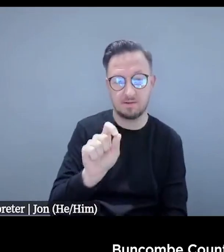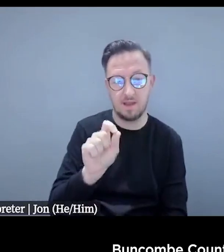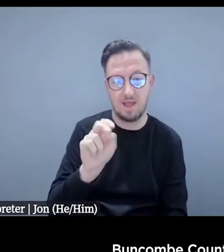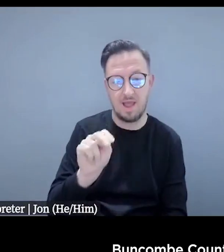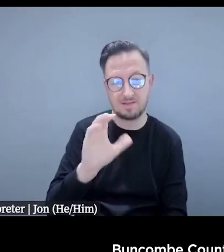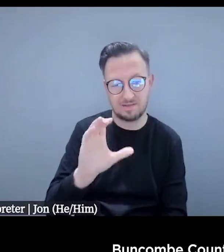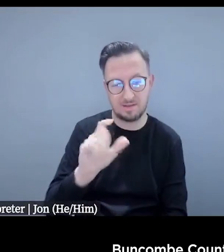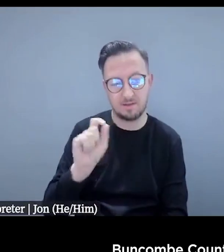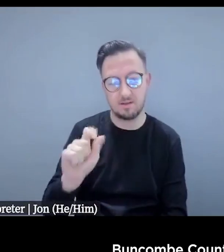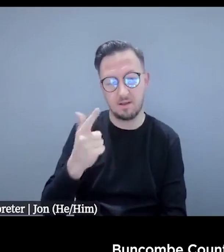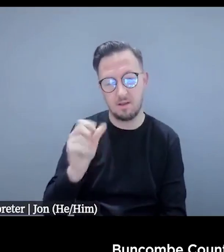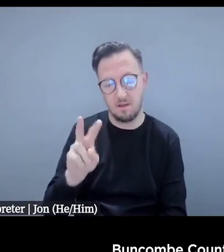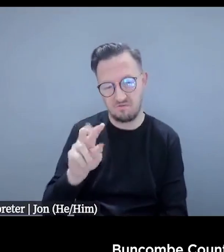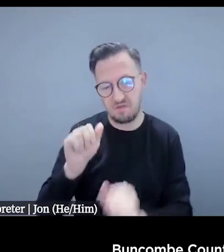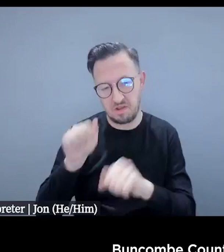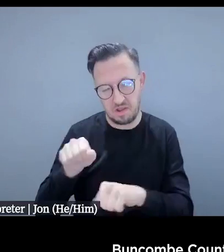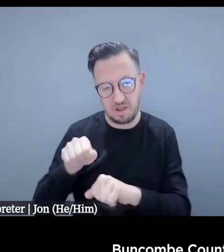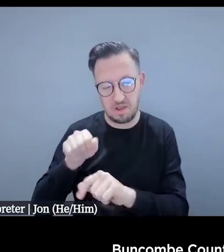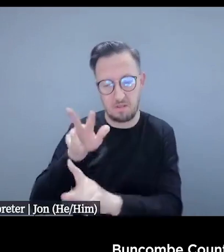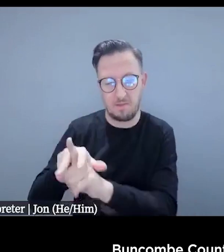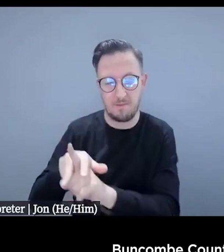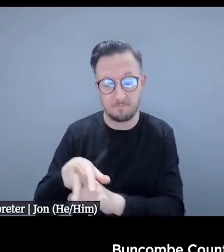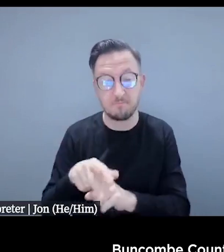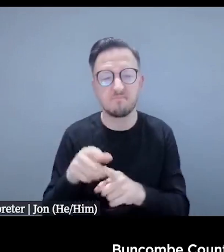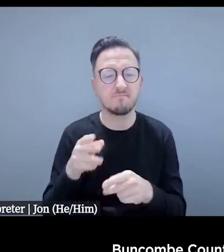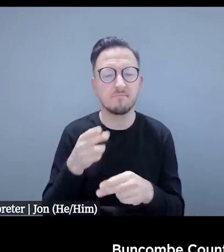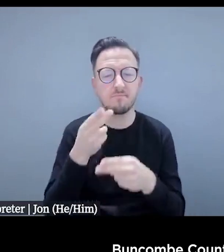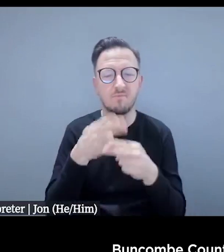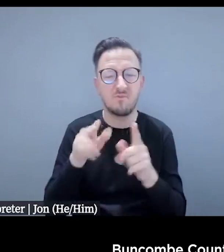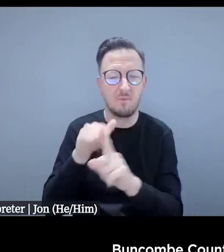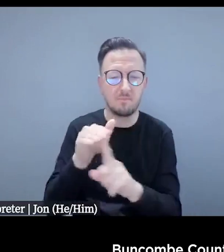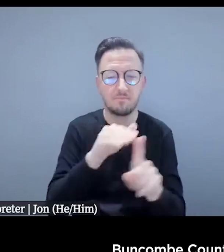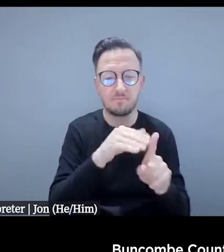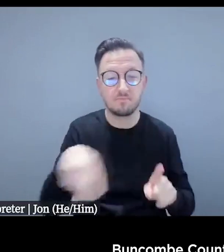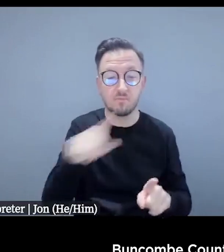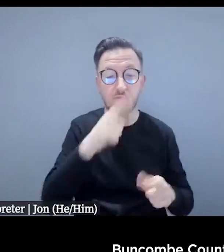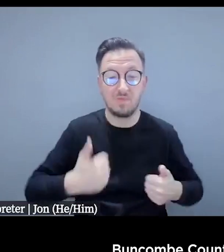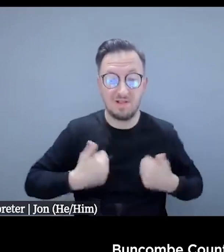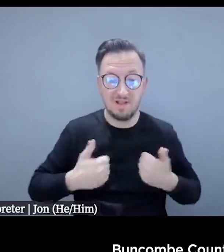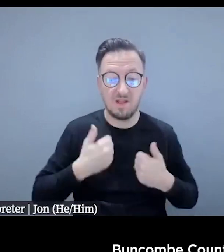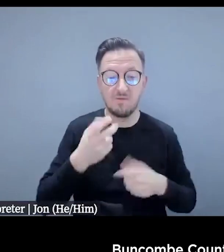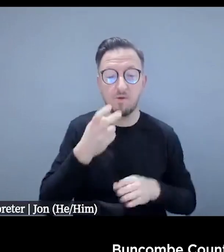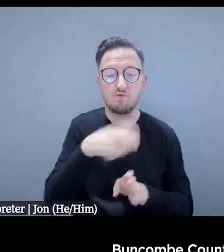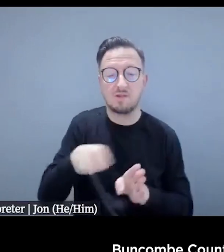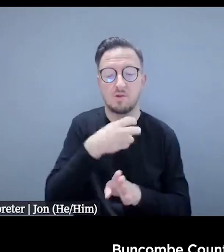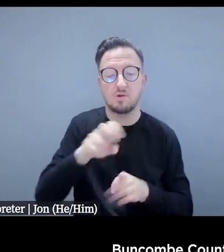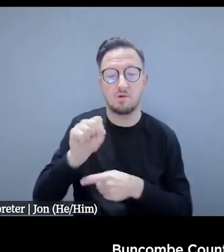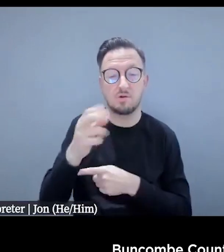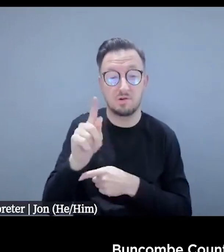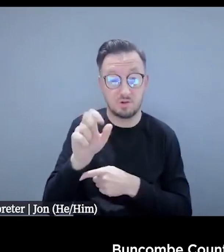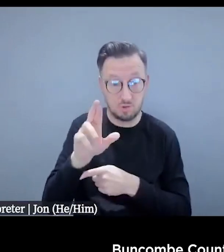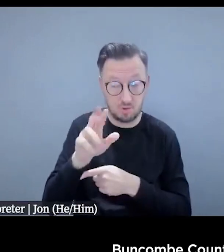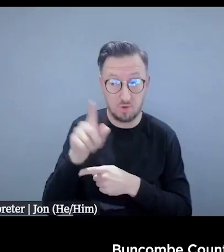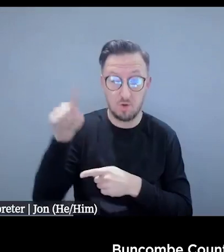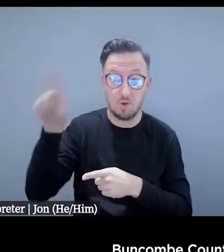des.nc.gov. A quick reminder for those in the Transitional Shelter Assistance Program, please check in with your lodging